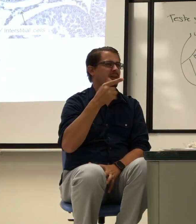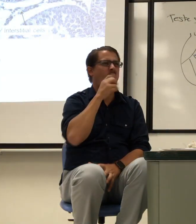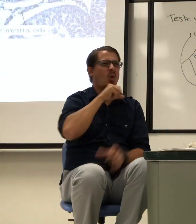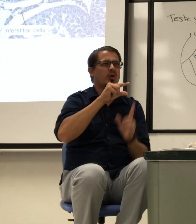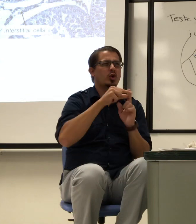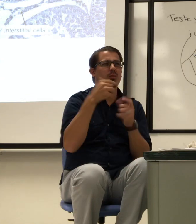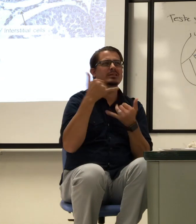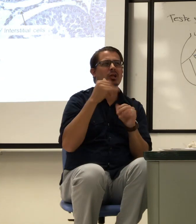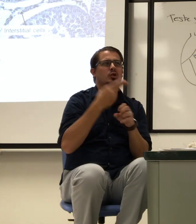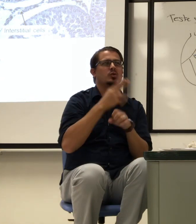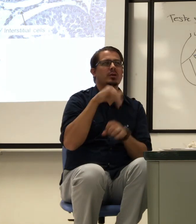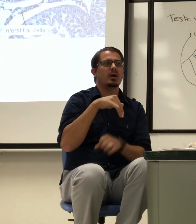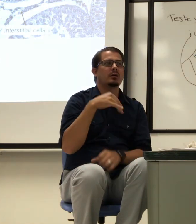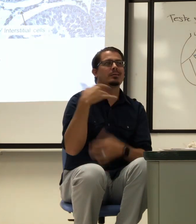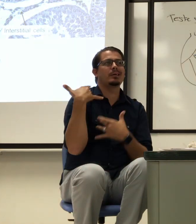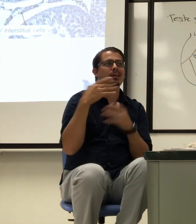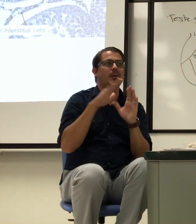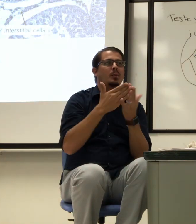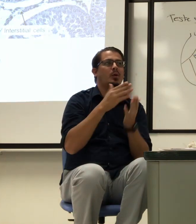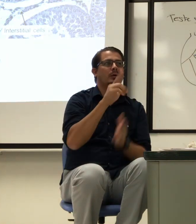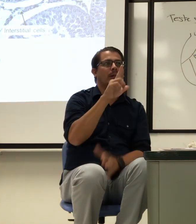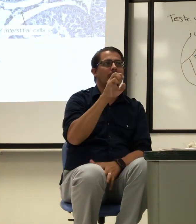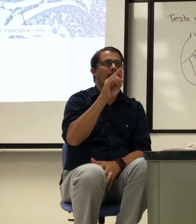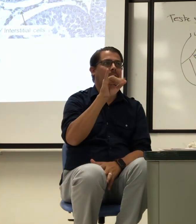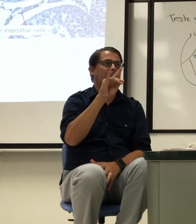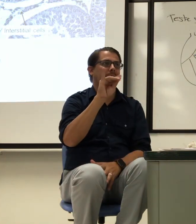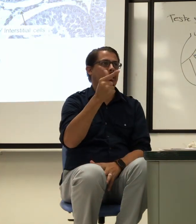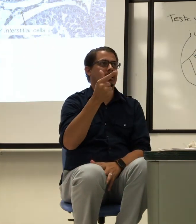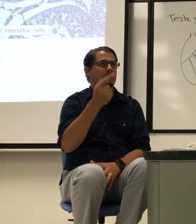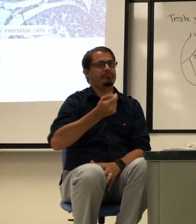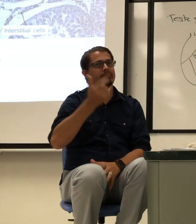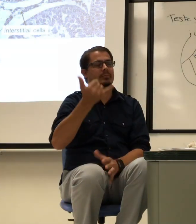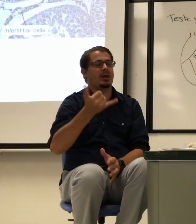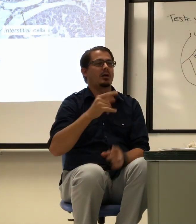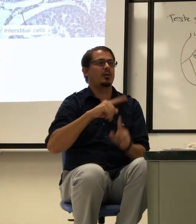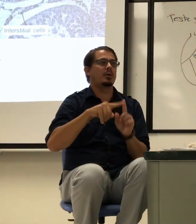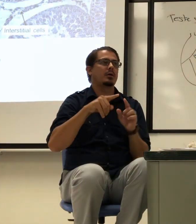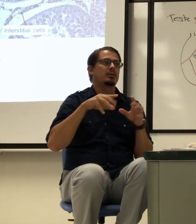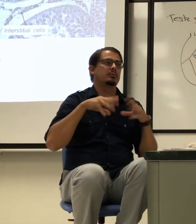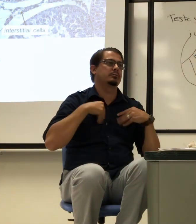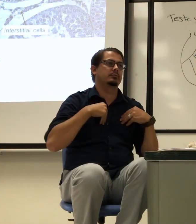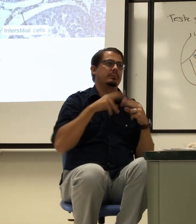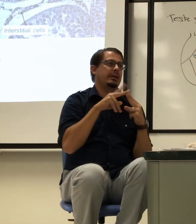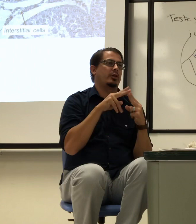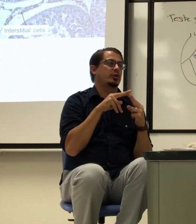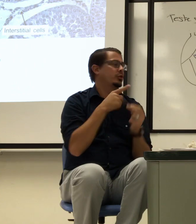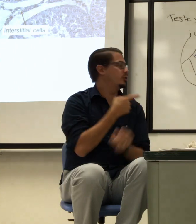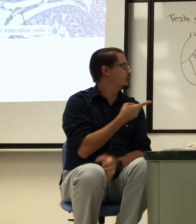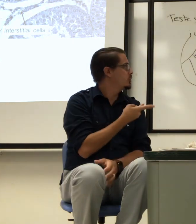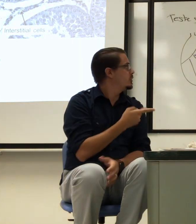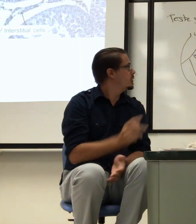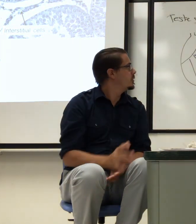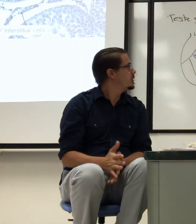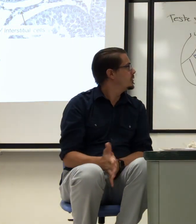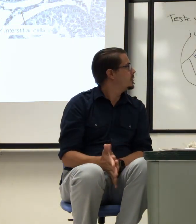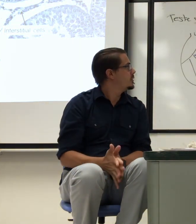but usually books are dropping the of Leydig and just call it interstitial cells. Either is acceptable.